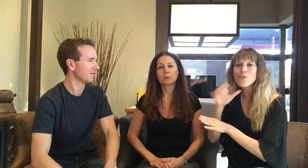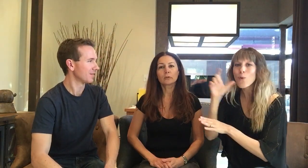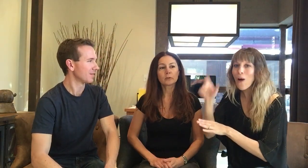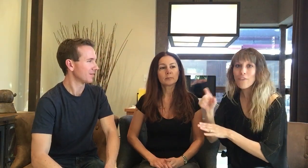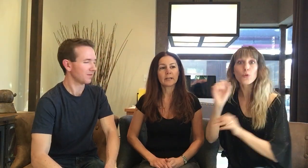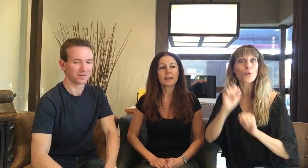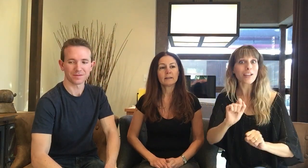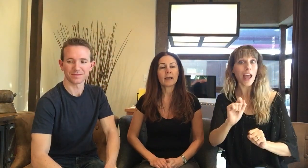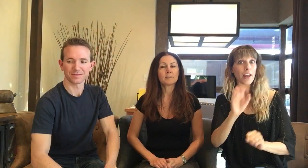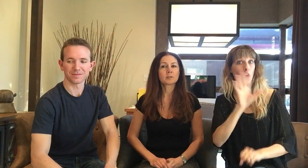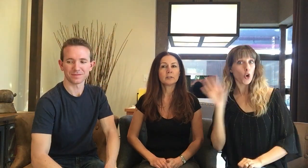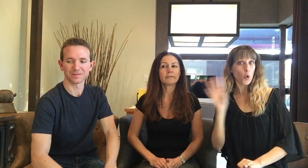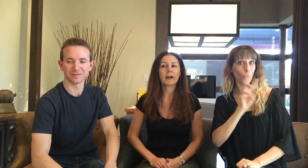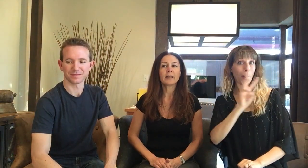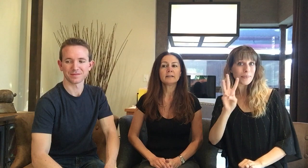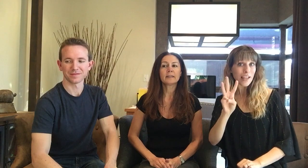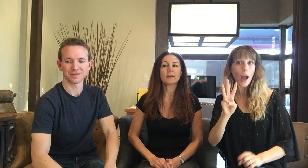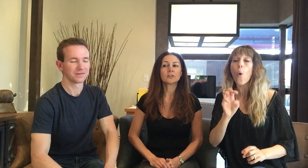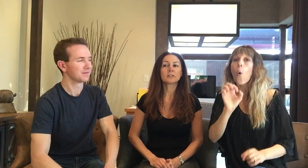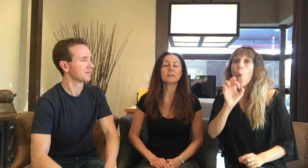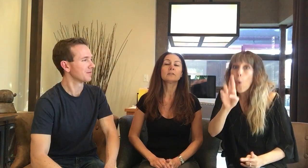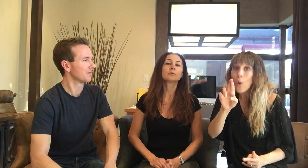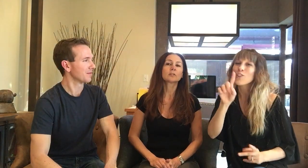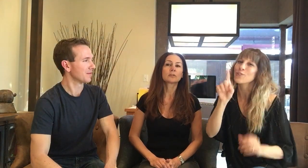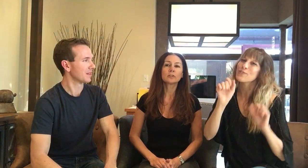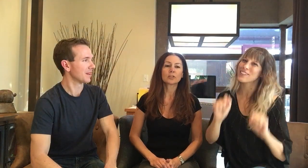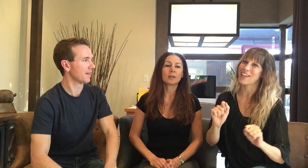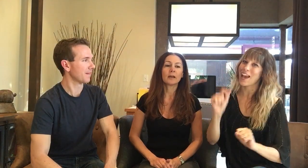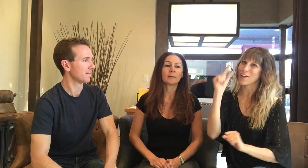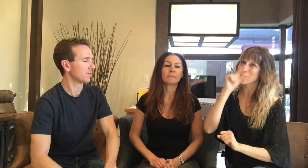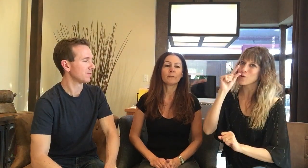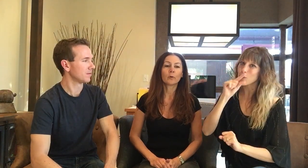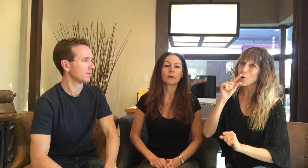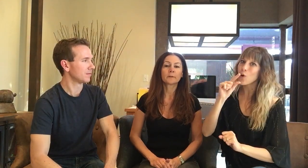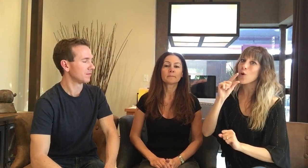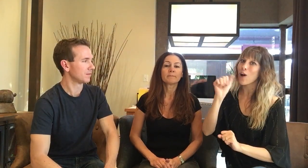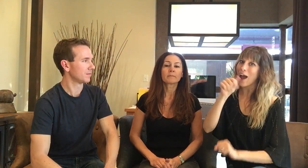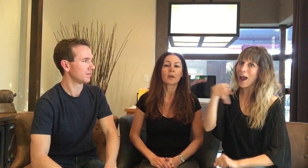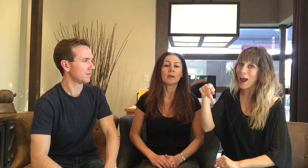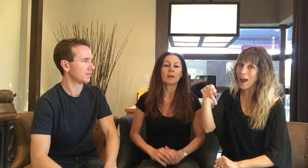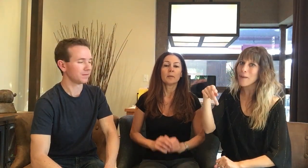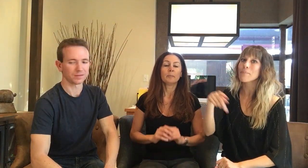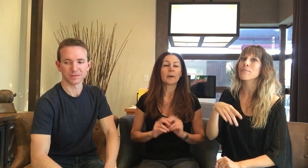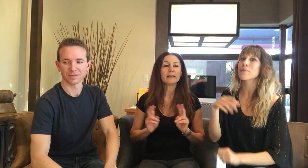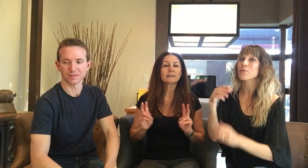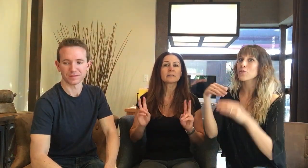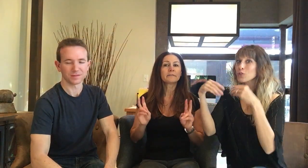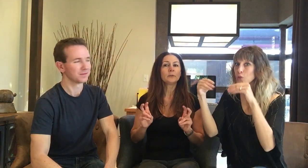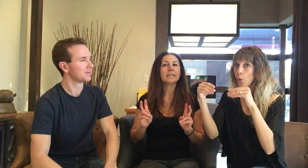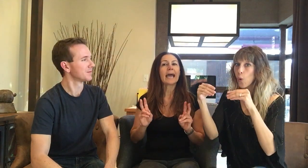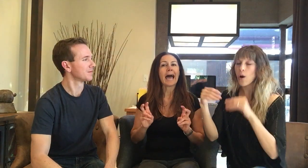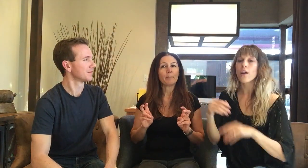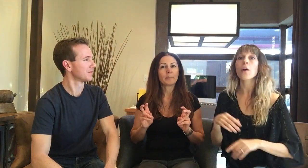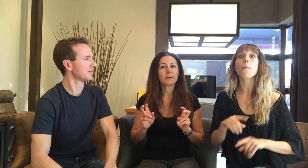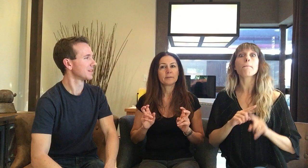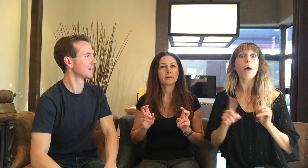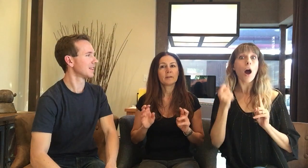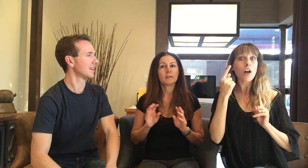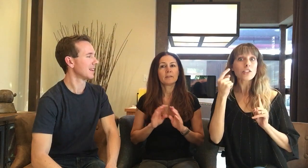Store or Google Play, absolutely fine. They'll just need to search for Bites Foodie App.